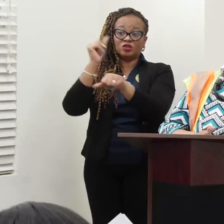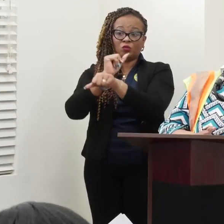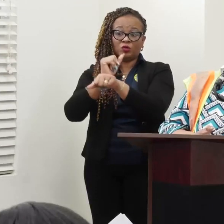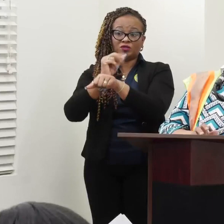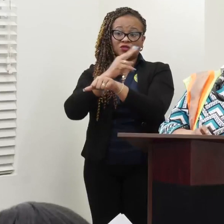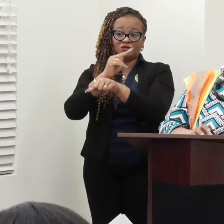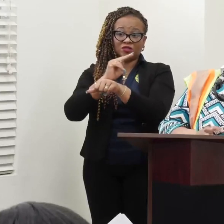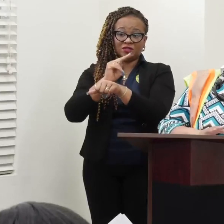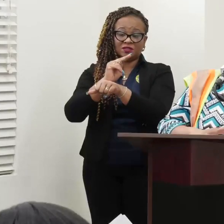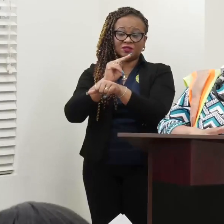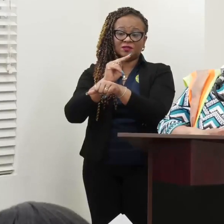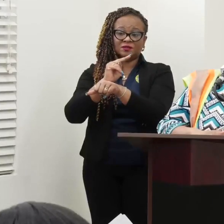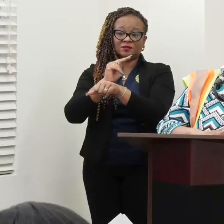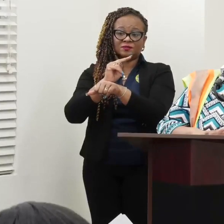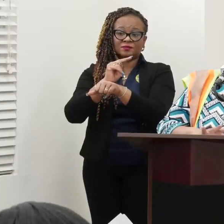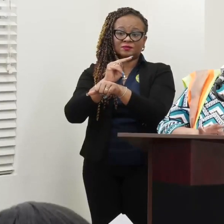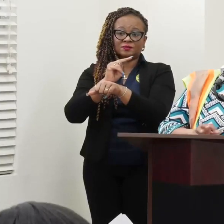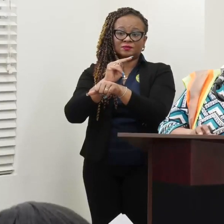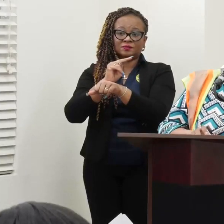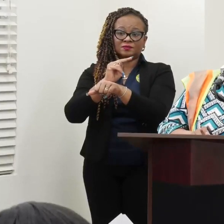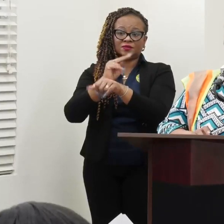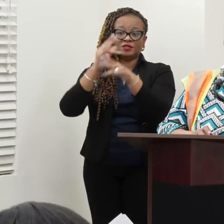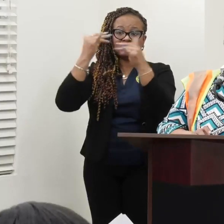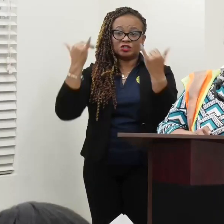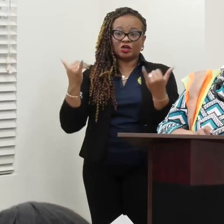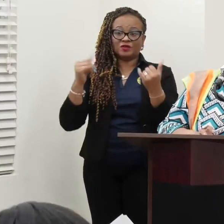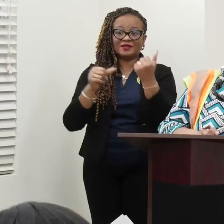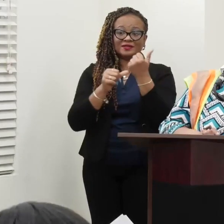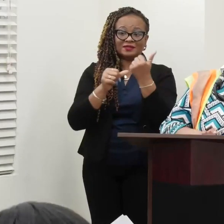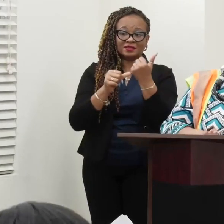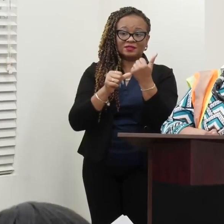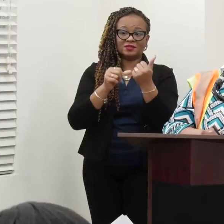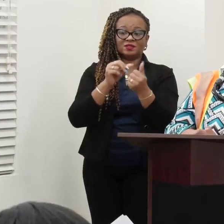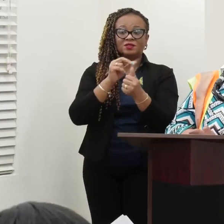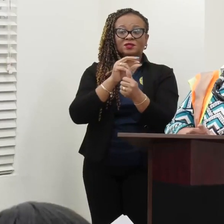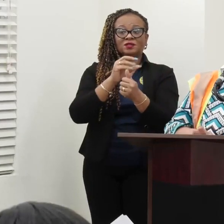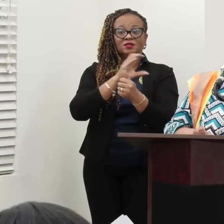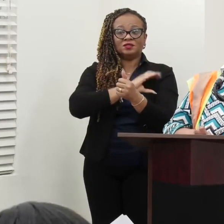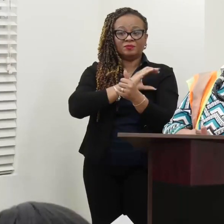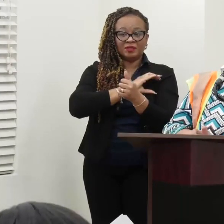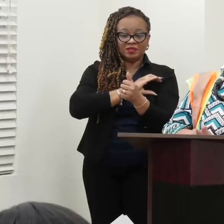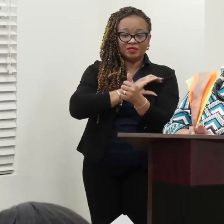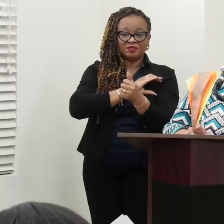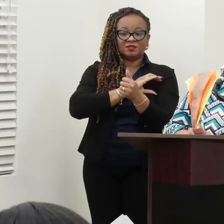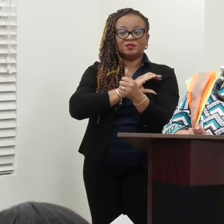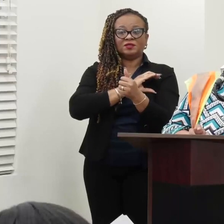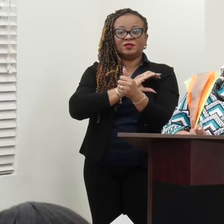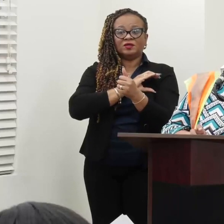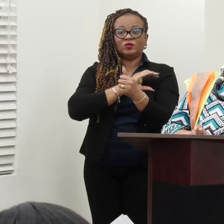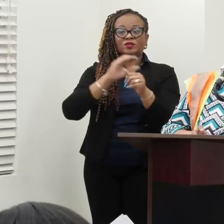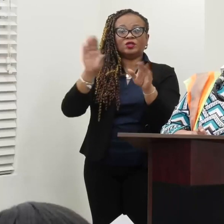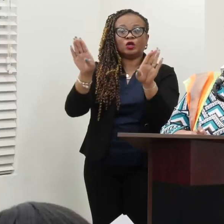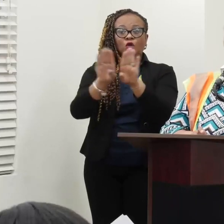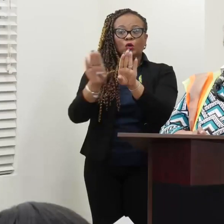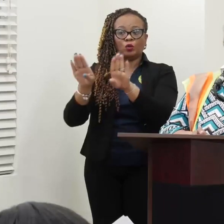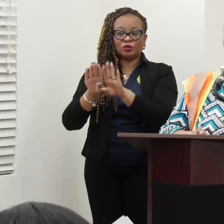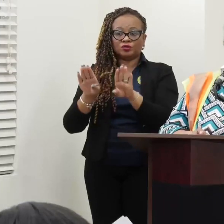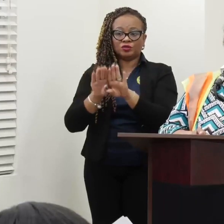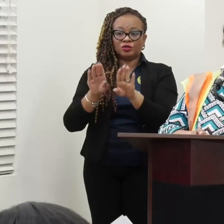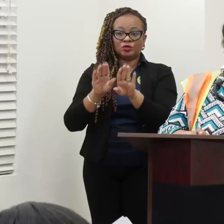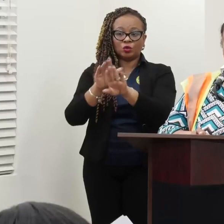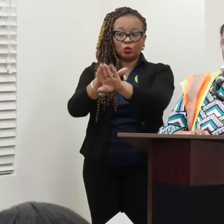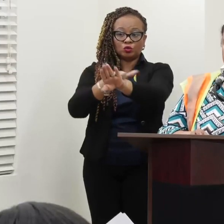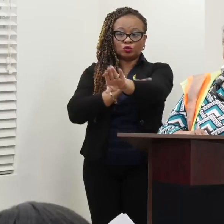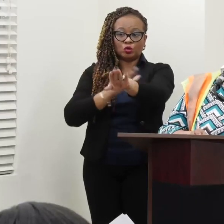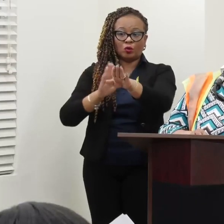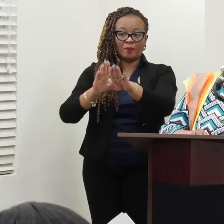and Utilities is currently assisting the Royal Bahamas Police Force with the closure at Go Slow Bend